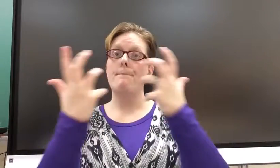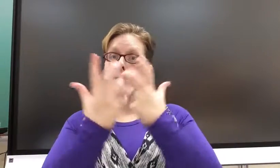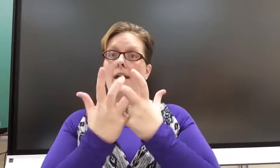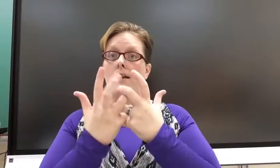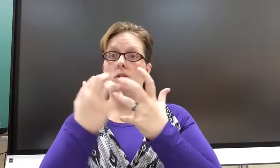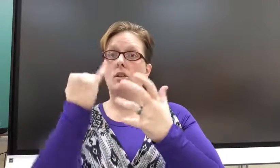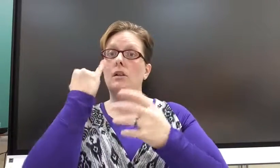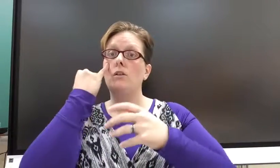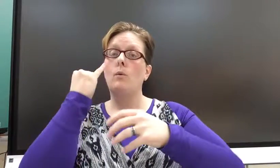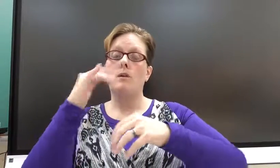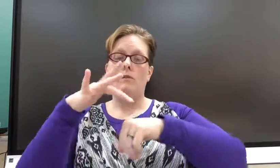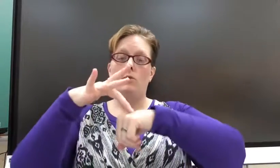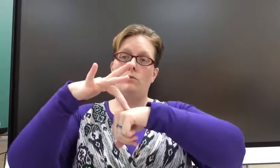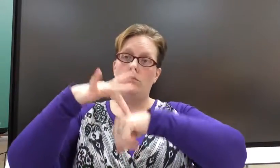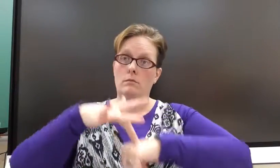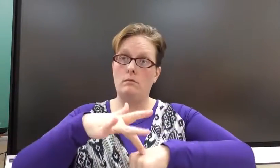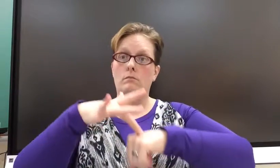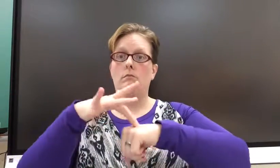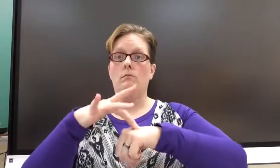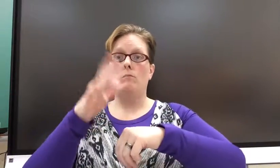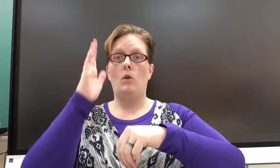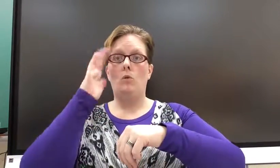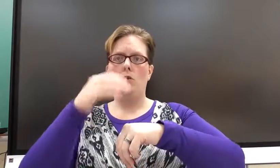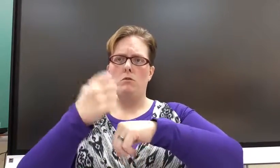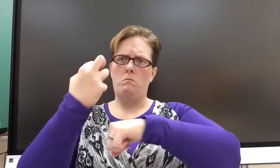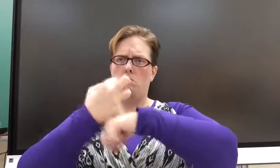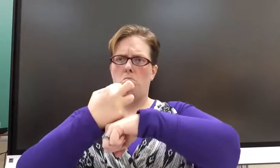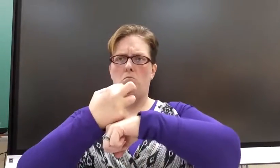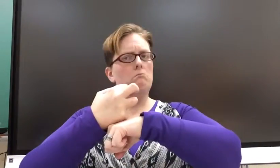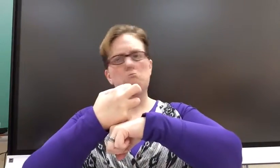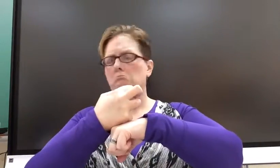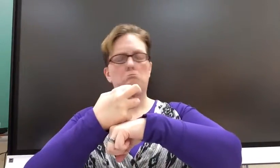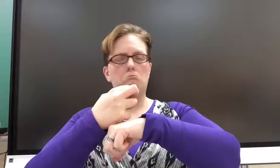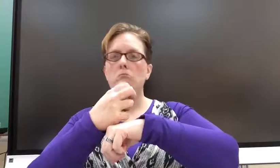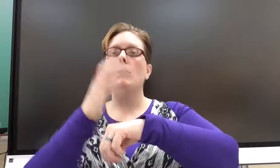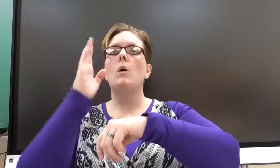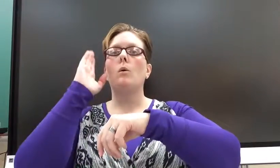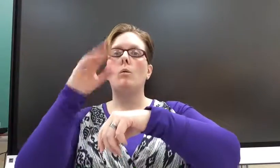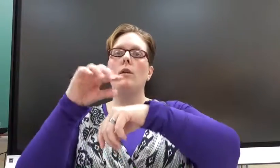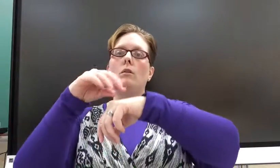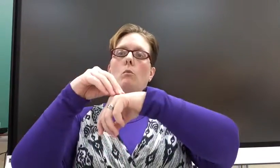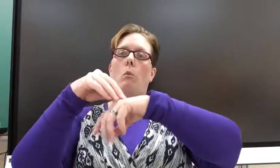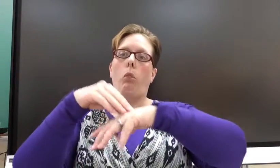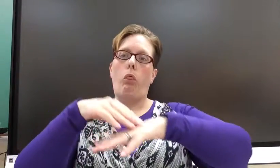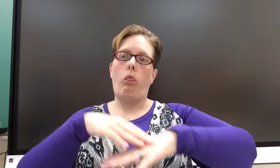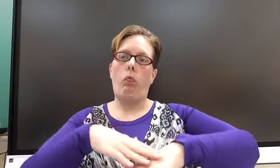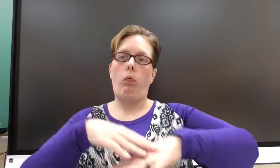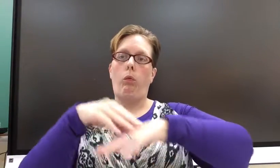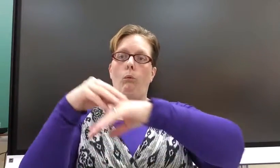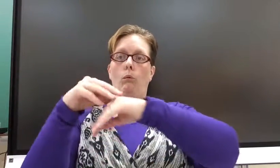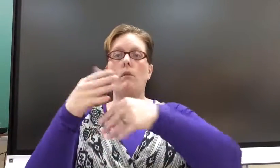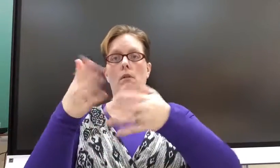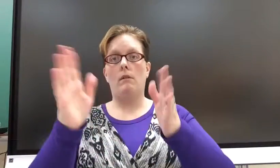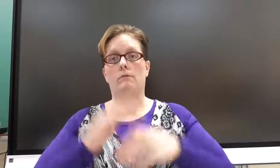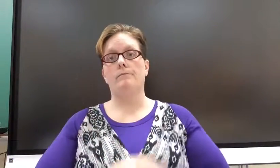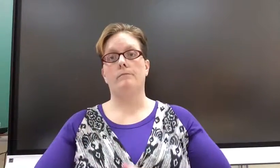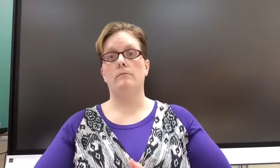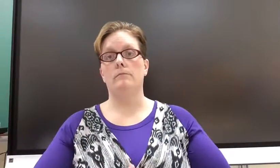Also, the cell will be able to take the shape to help when it's pushed on. Otherwise, it